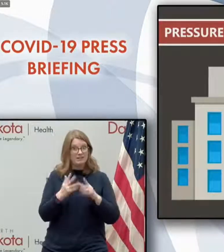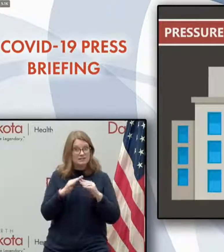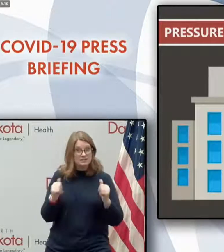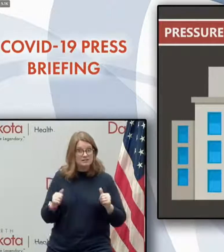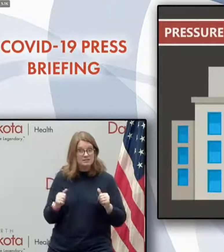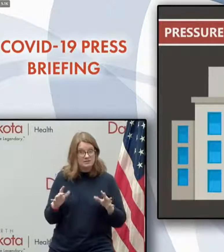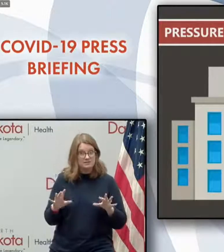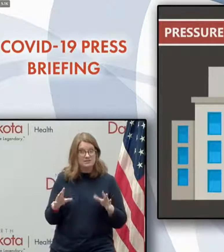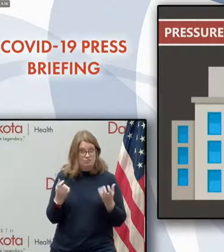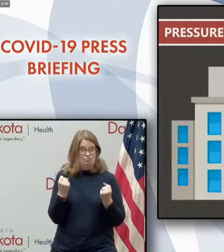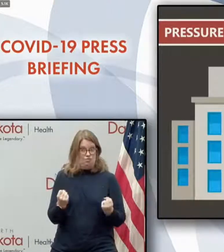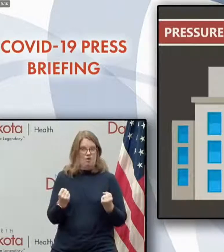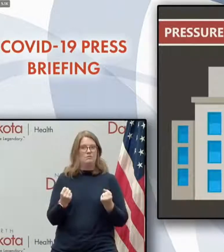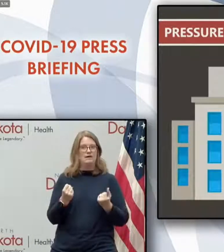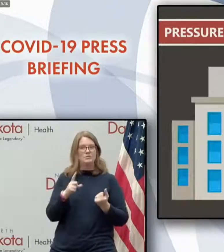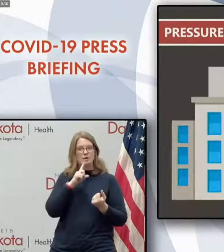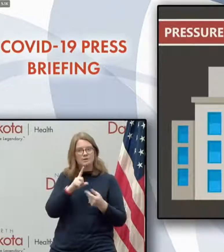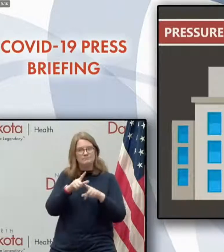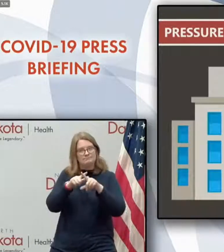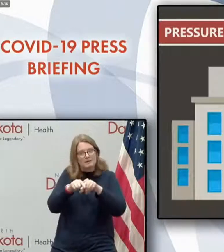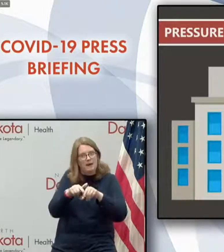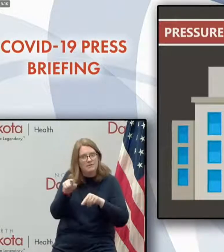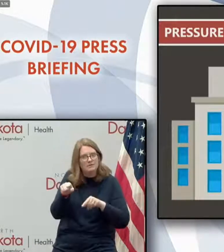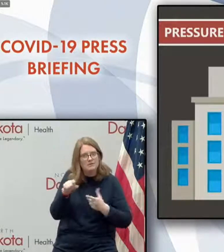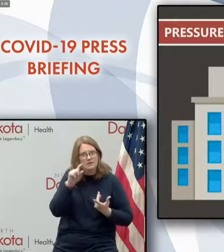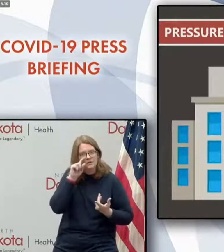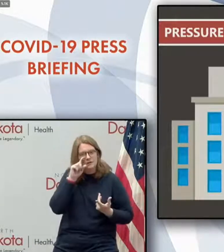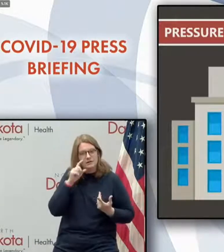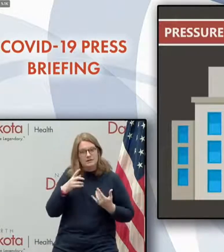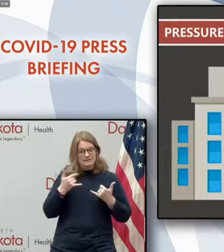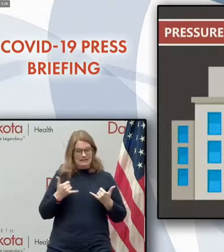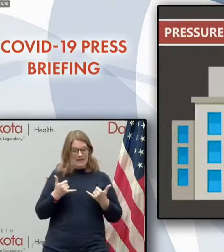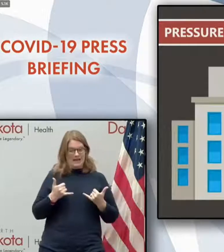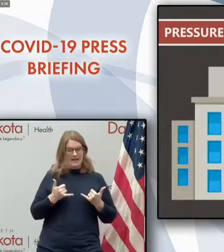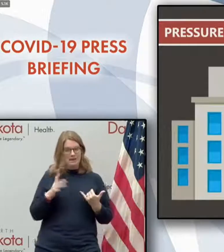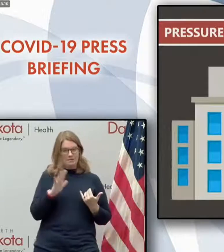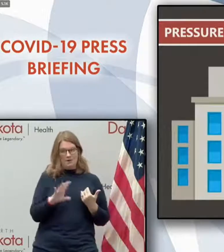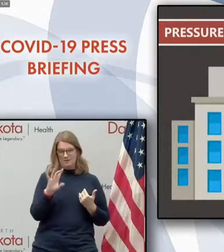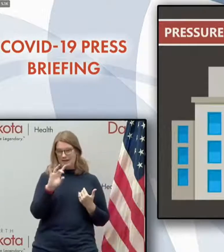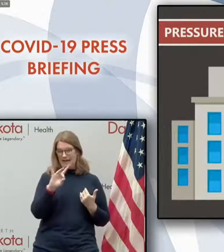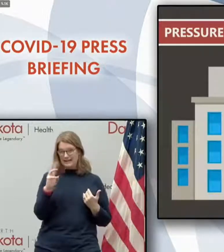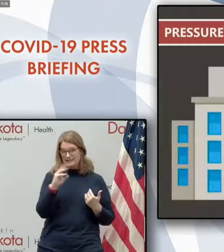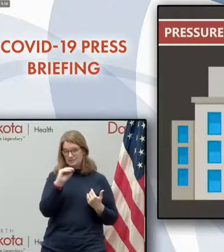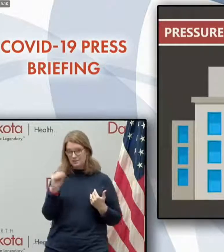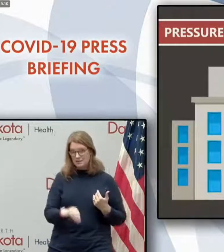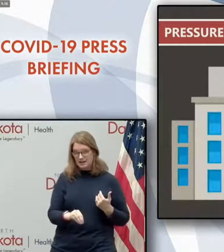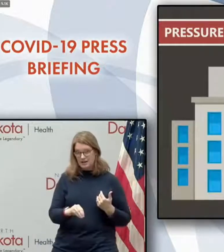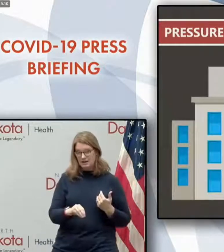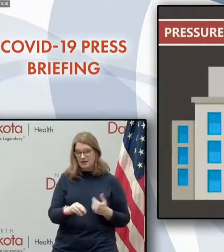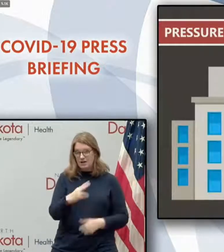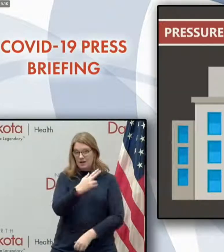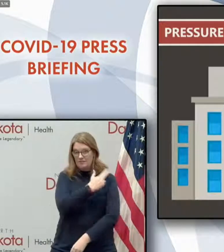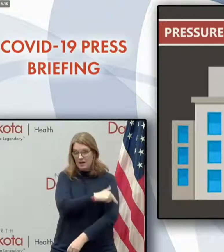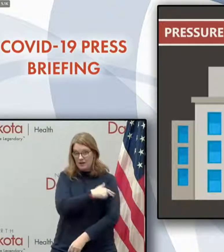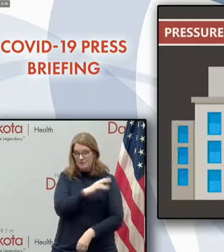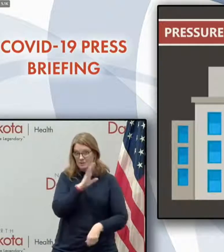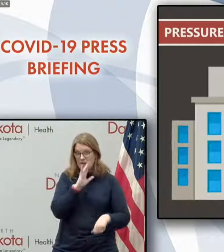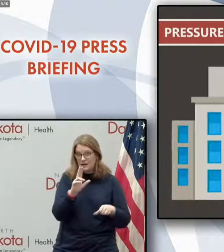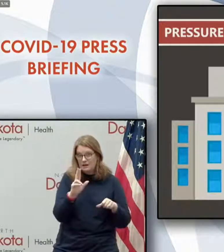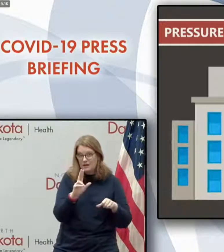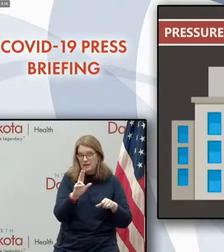that to be there. And of course, right now, today, about 86% of our hospital capacity is being used